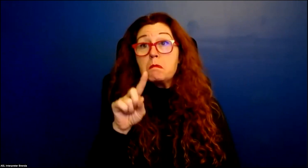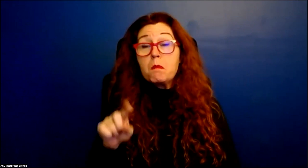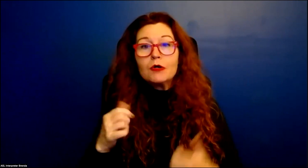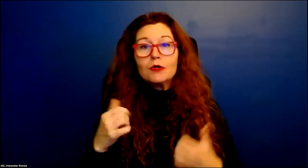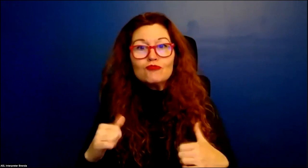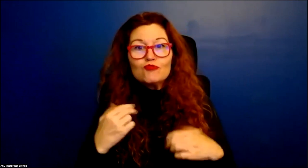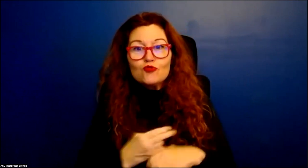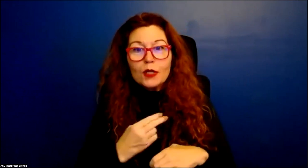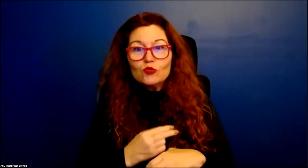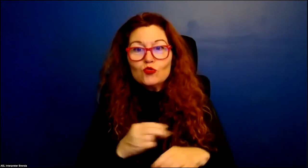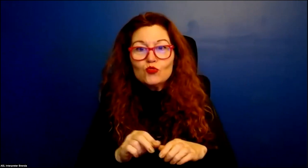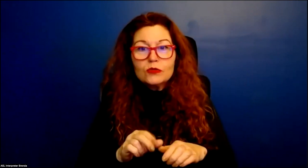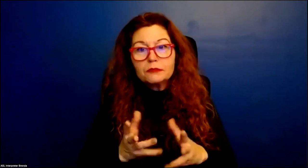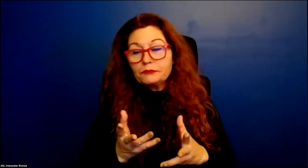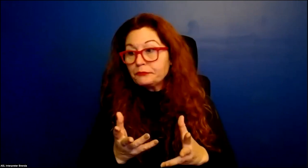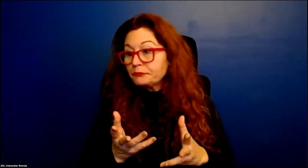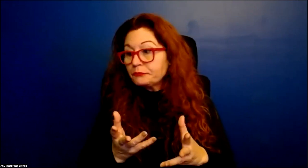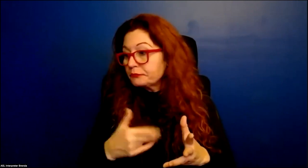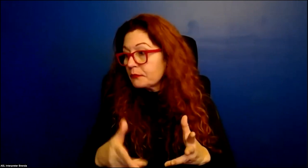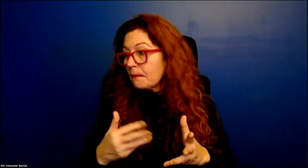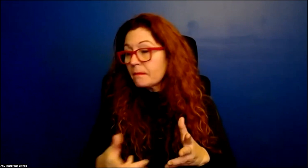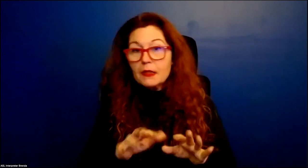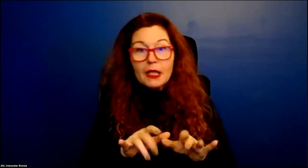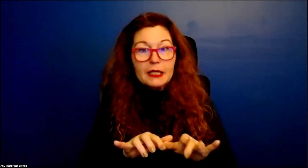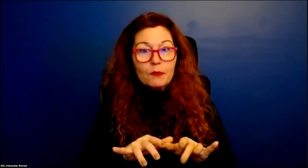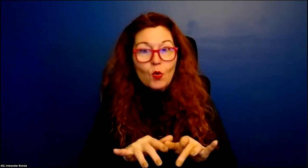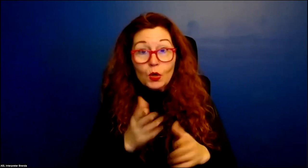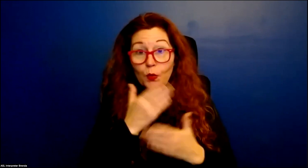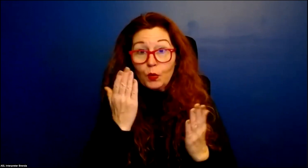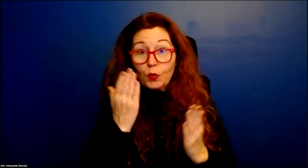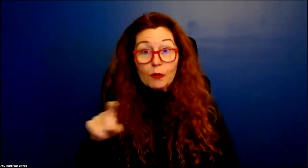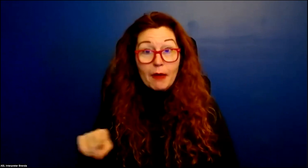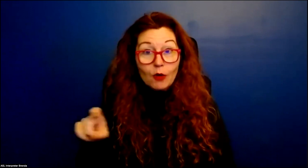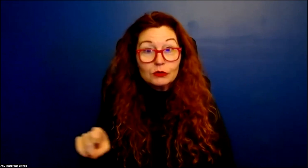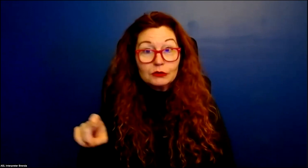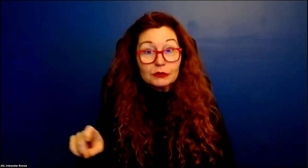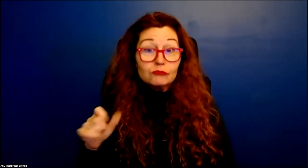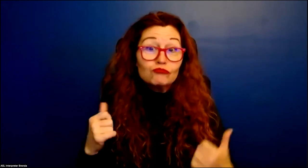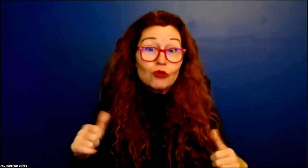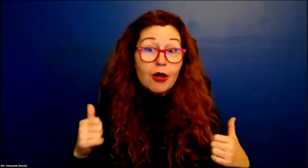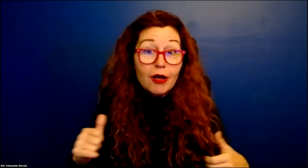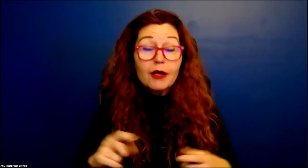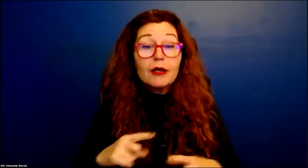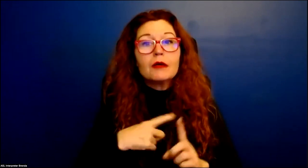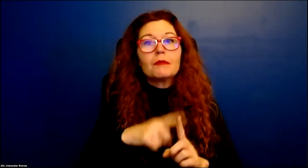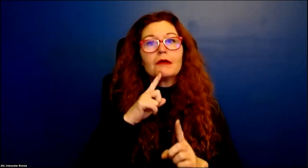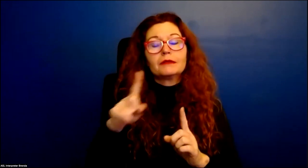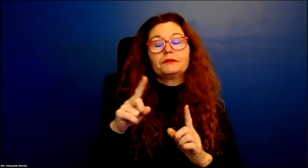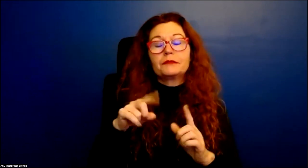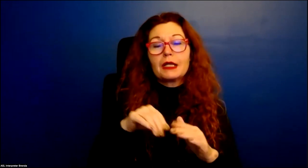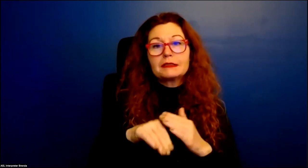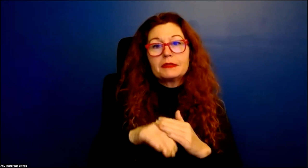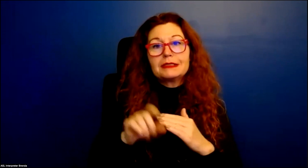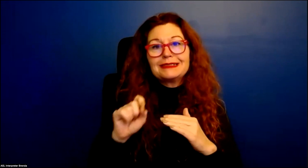keyboard and not a mouse. There's also a page also on the accessibility.day website that says